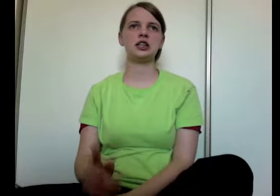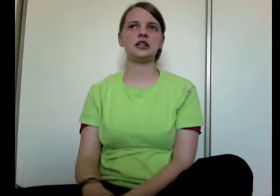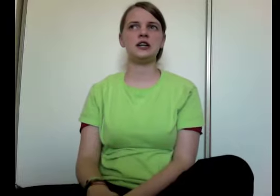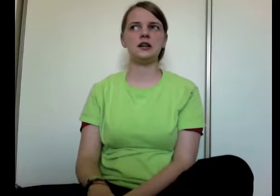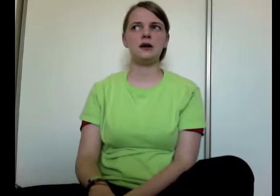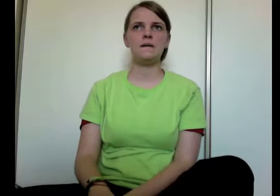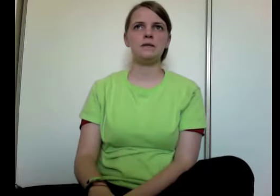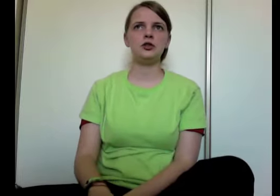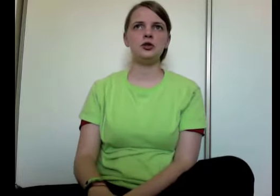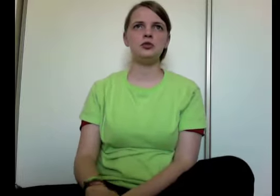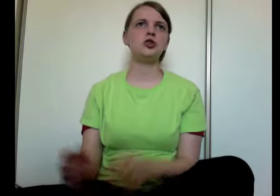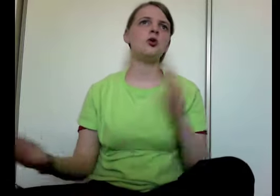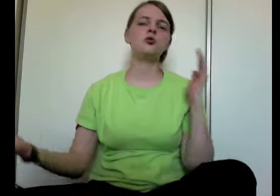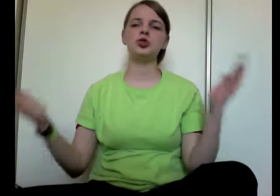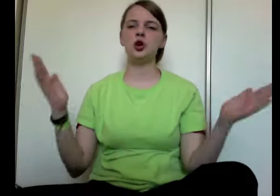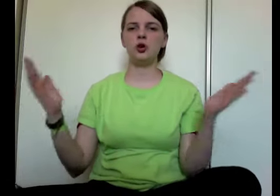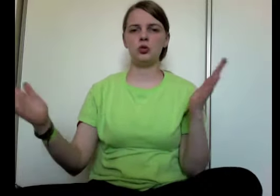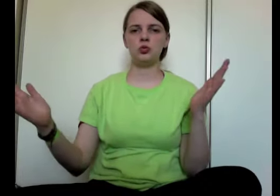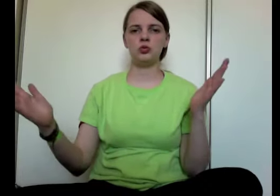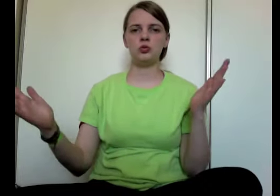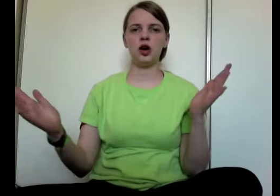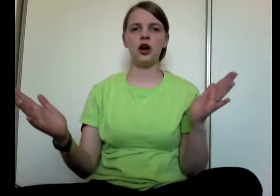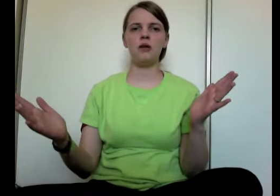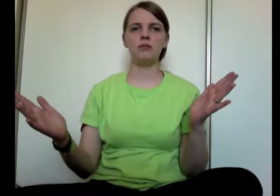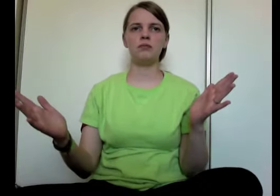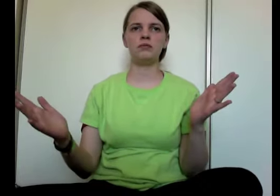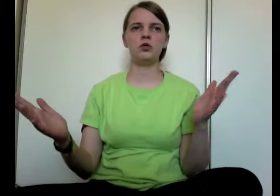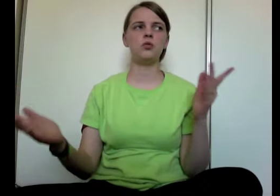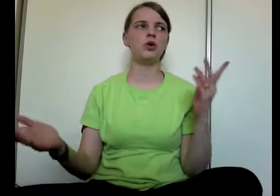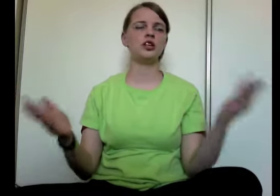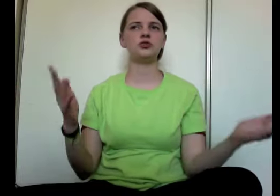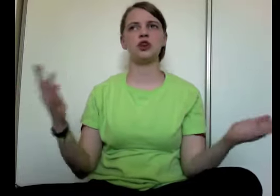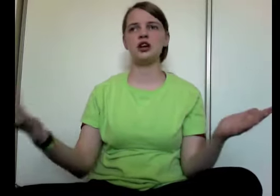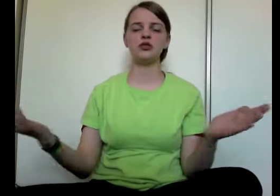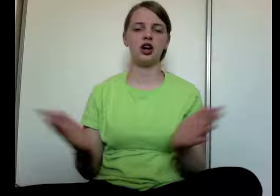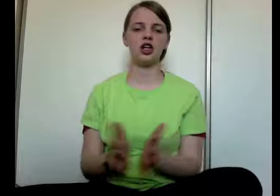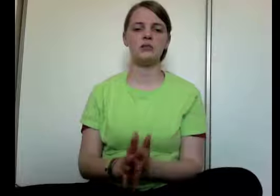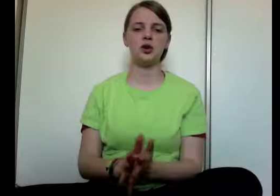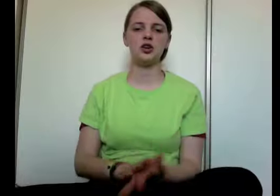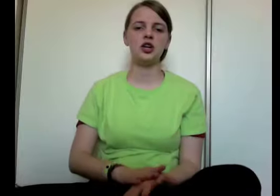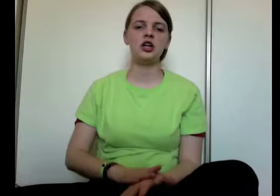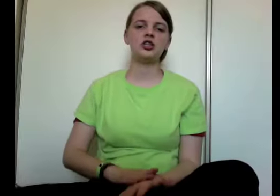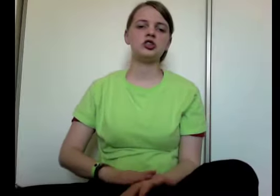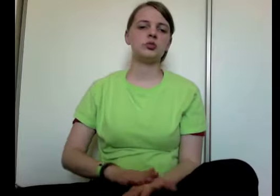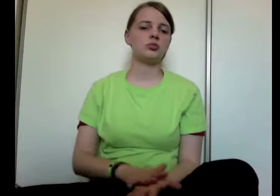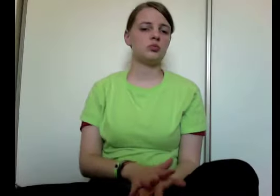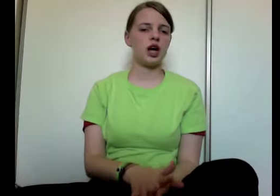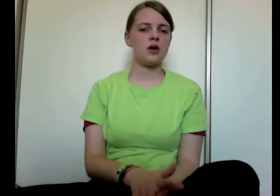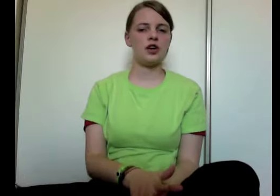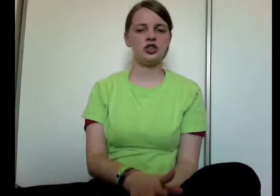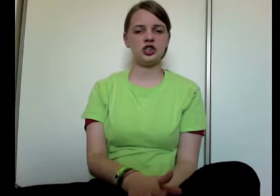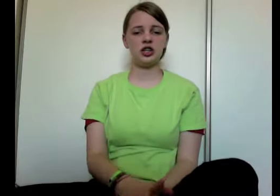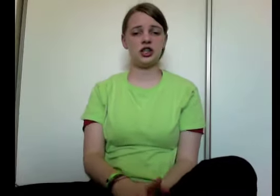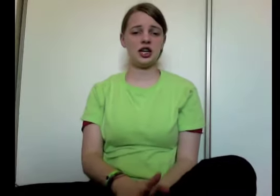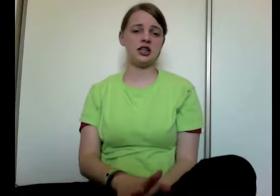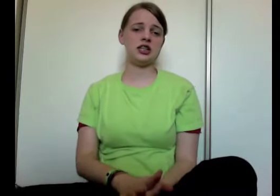basically, you don't know what's right or wrong anymore. So how I sign that